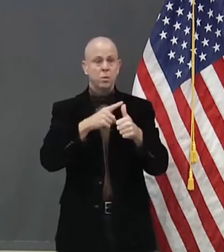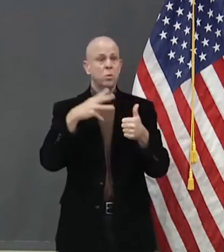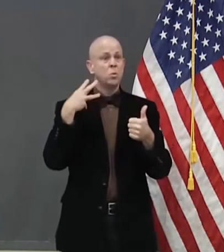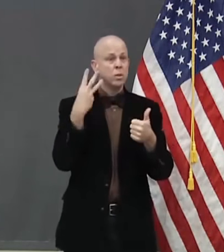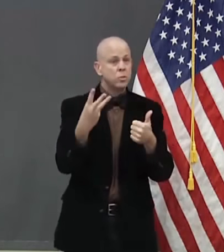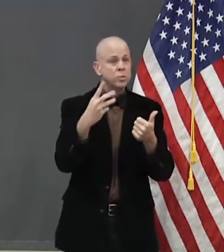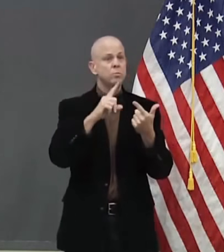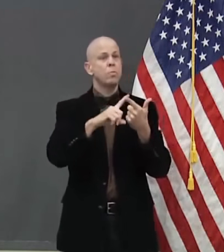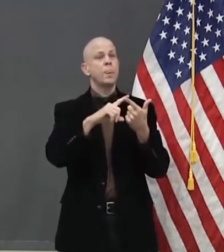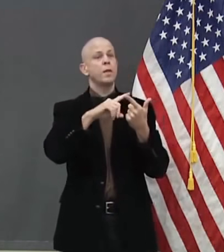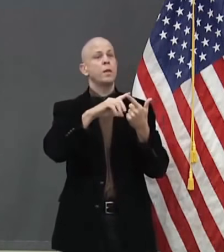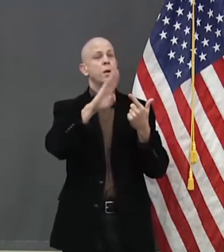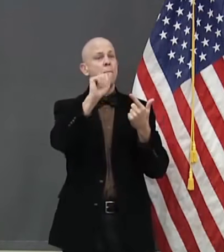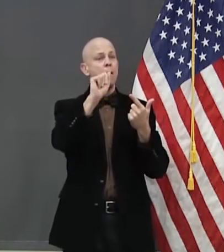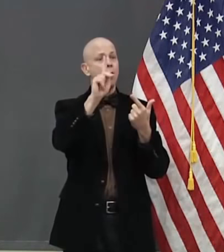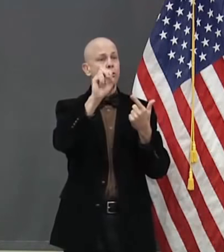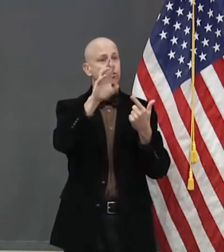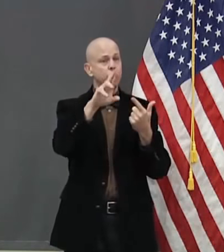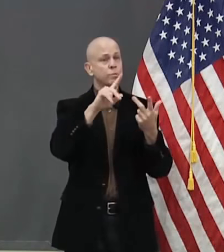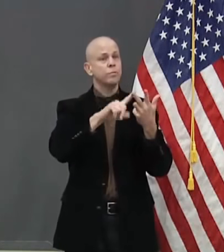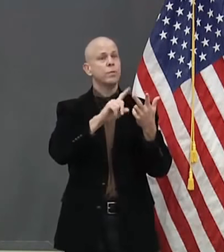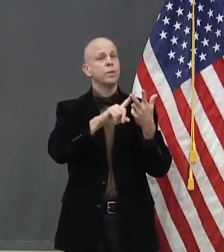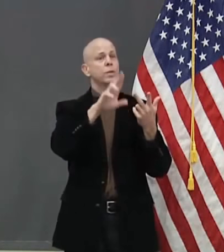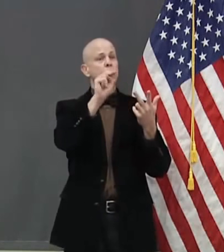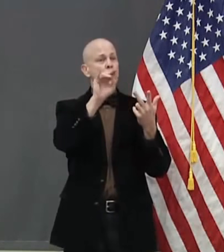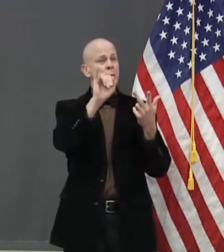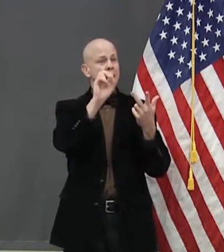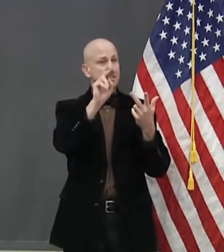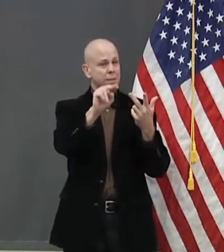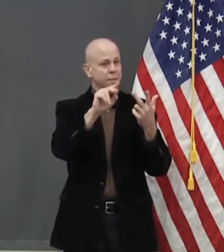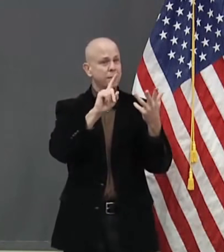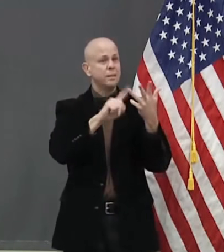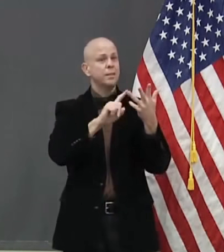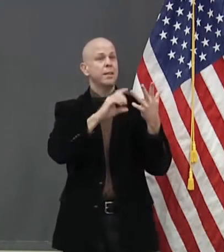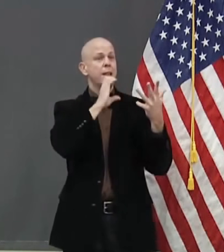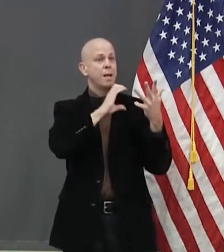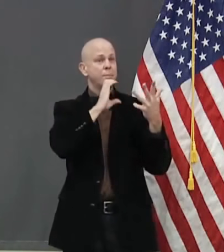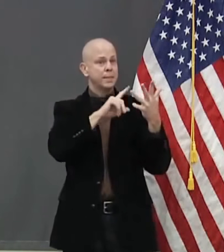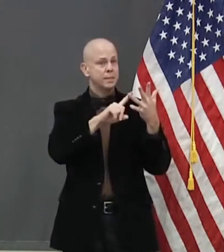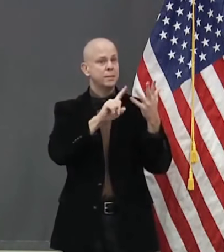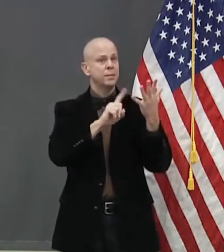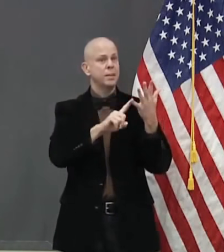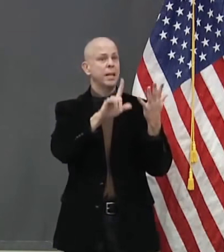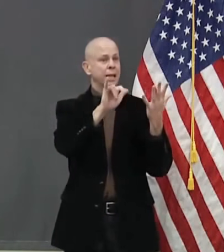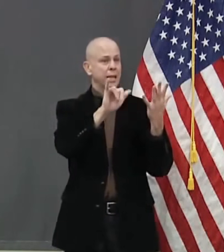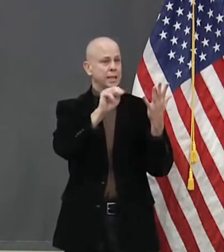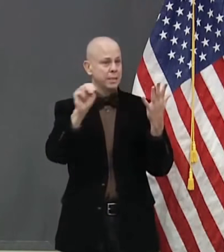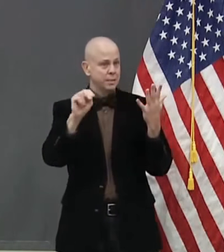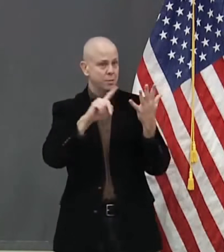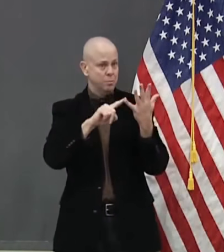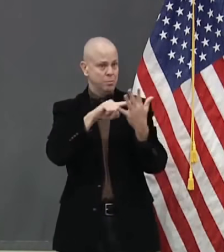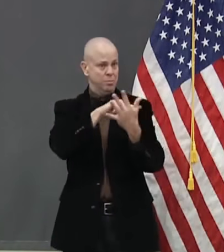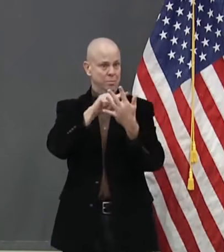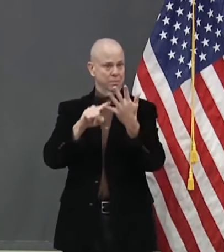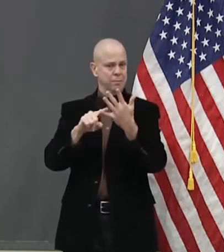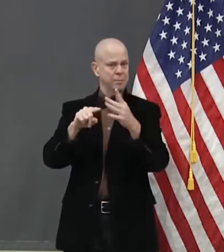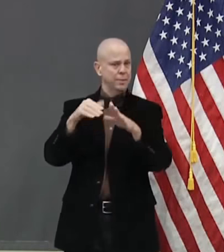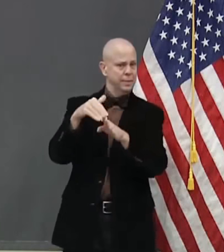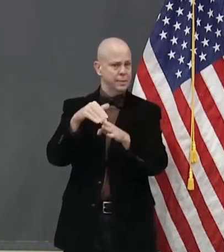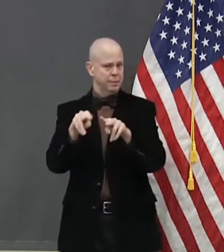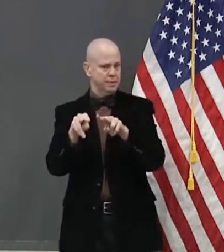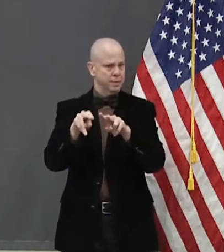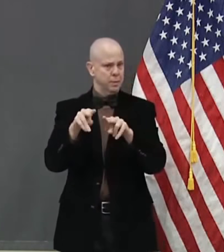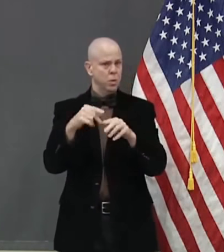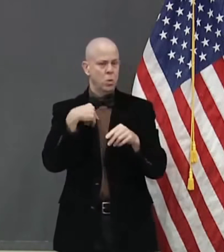Baker, Union, Clackamas, and Lynn counties. We will be pulling data for the